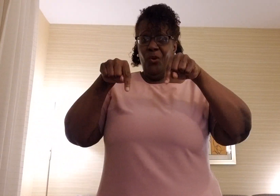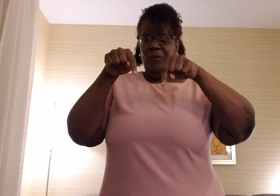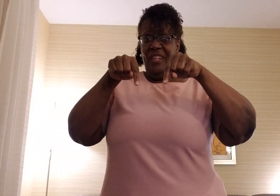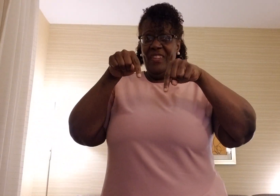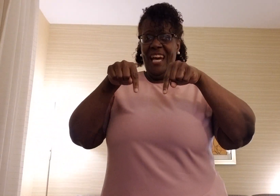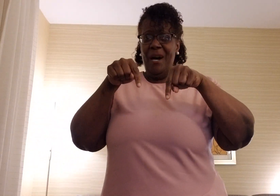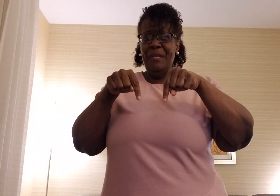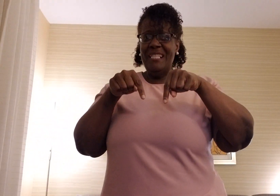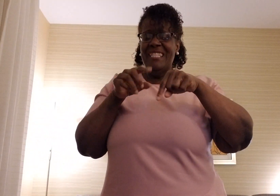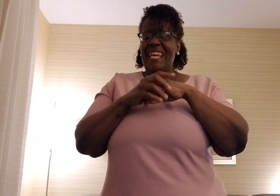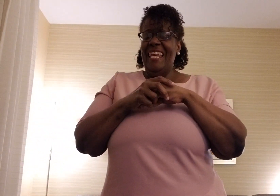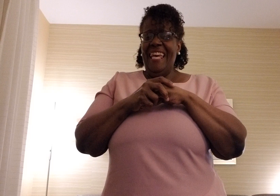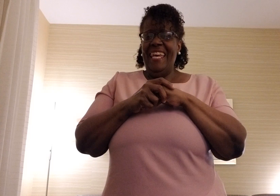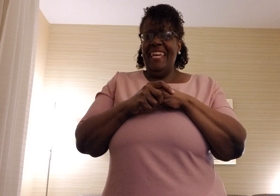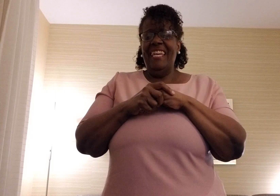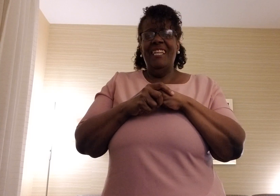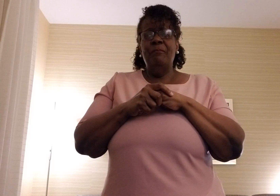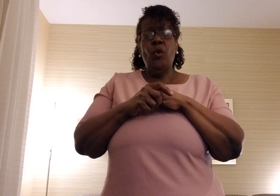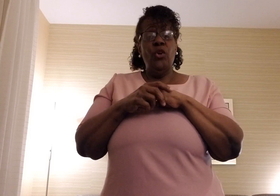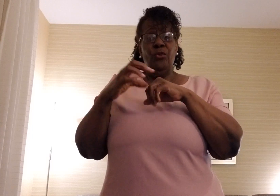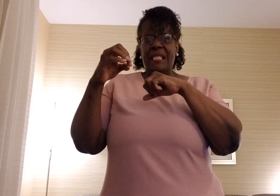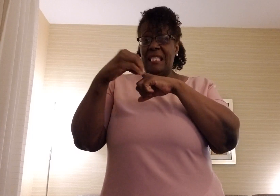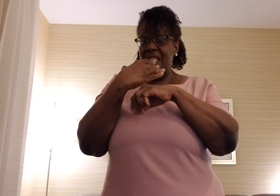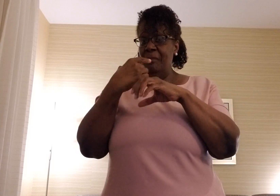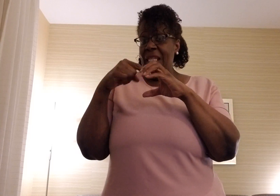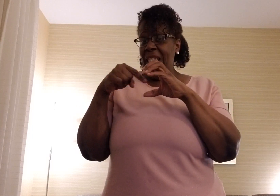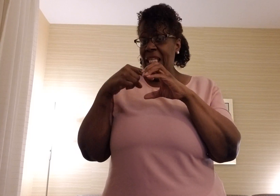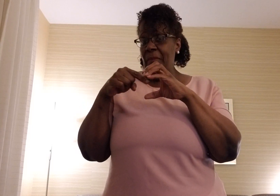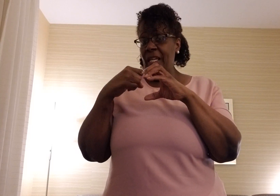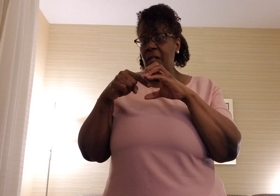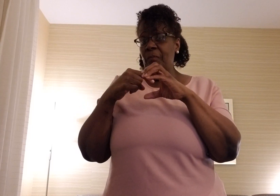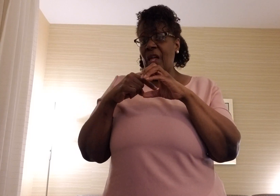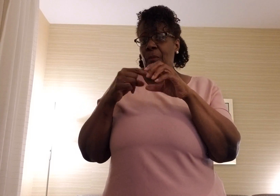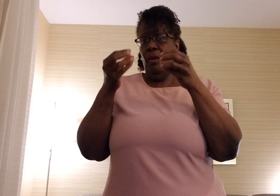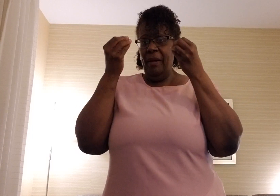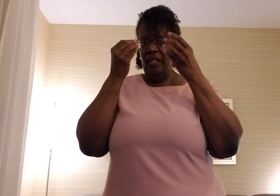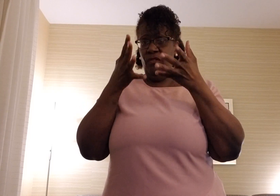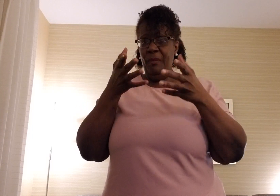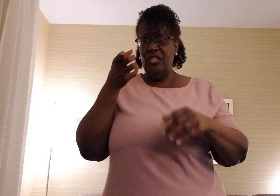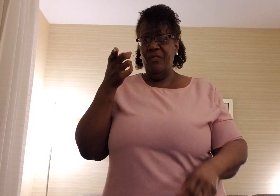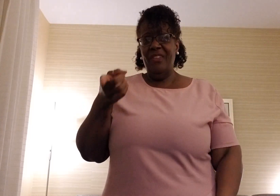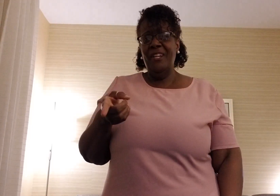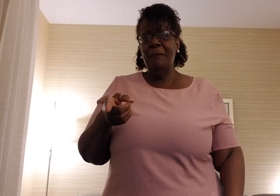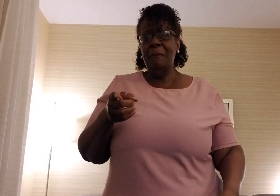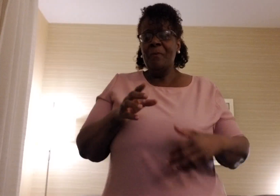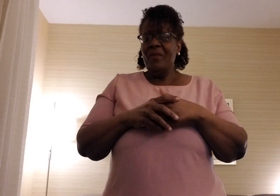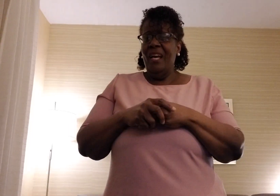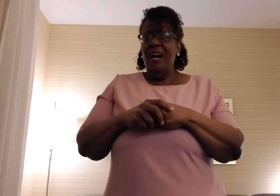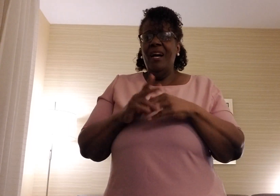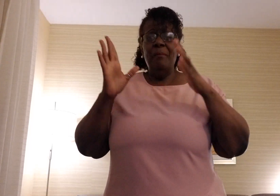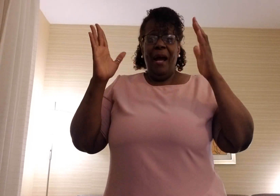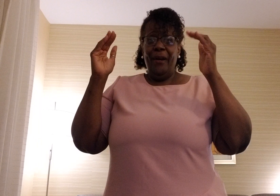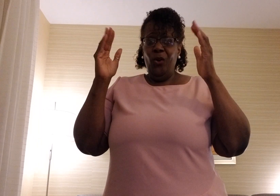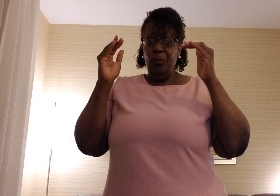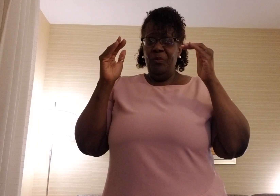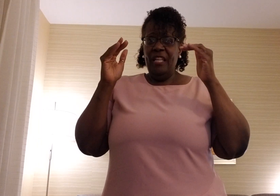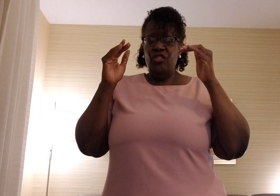in the comments, or you can send me an email. I'll put my information there. I hope that you